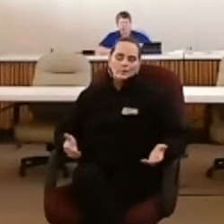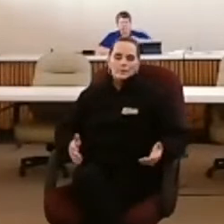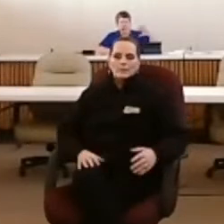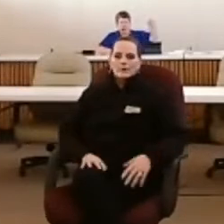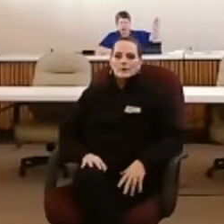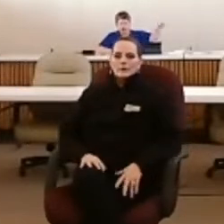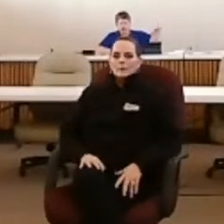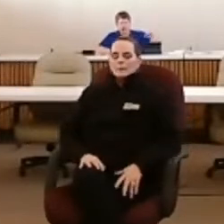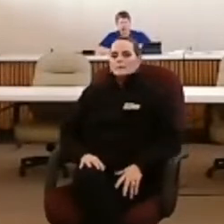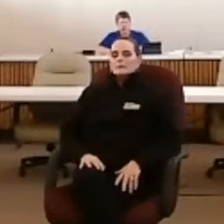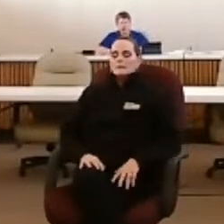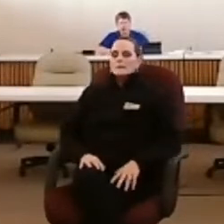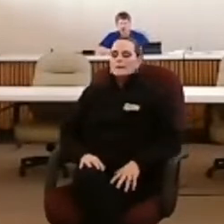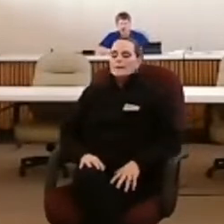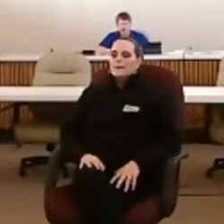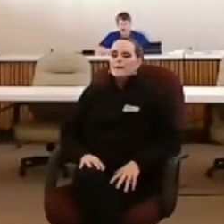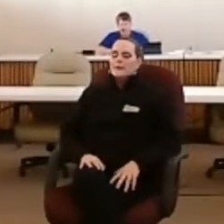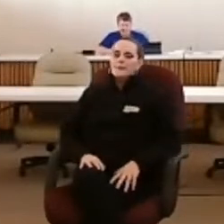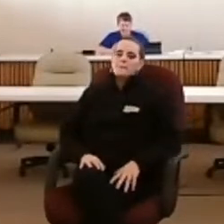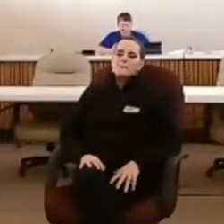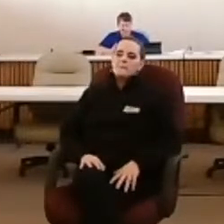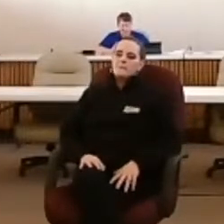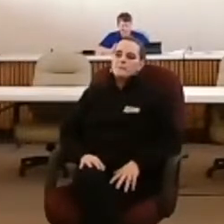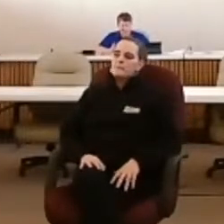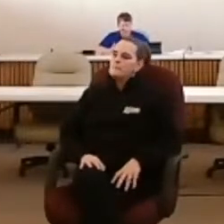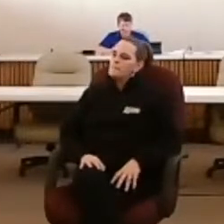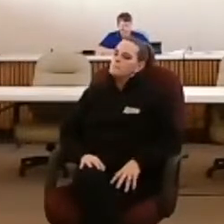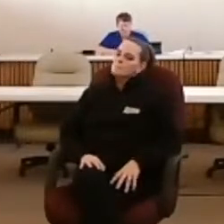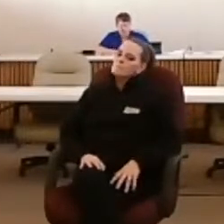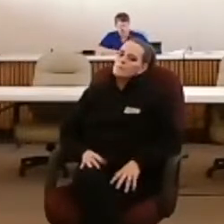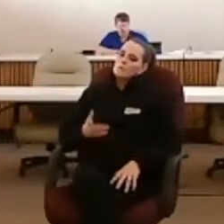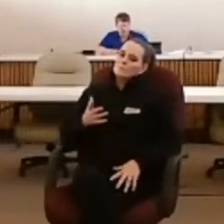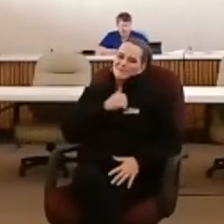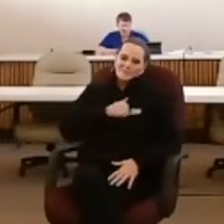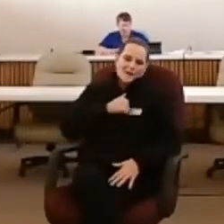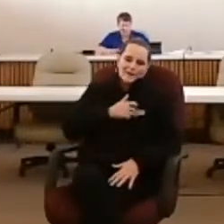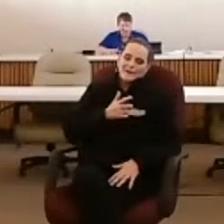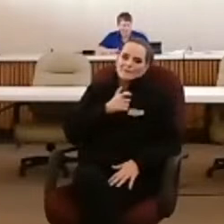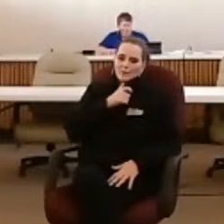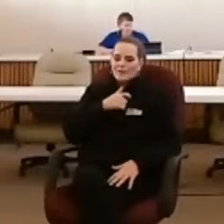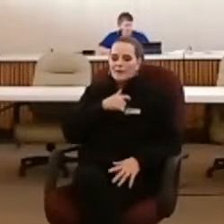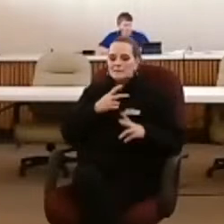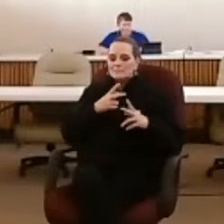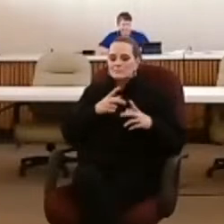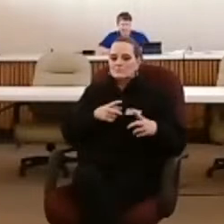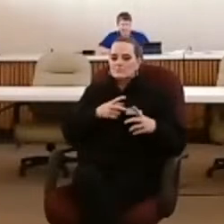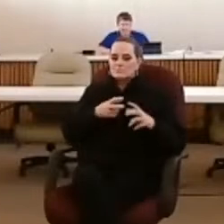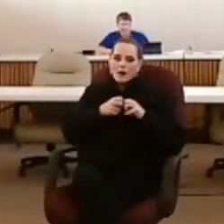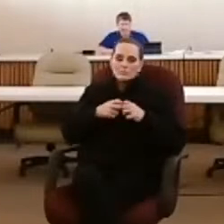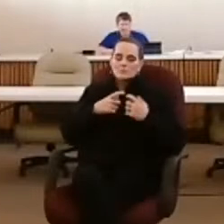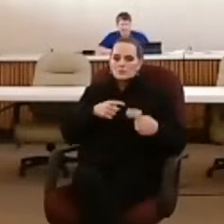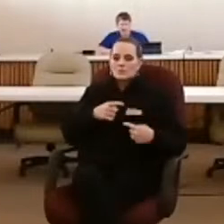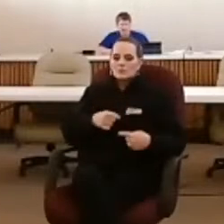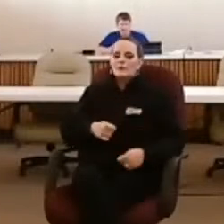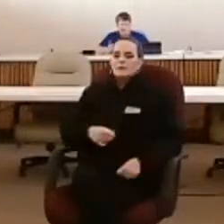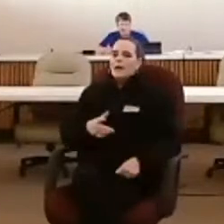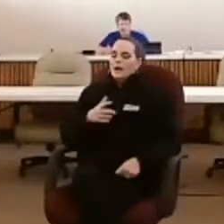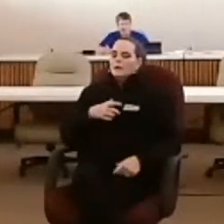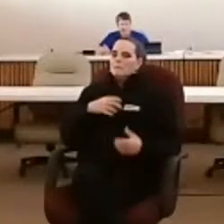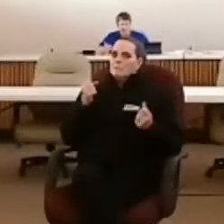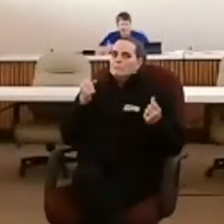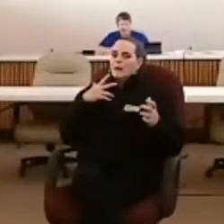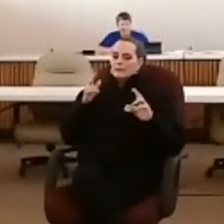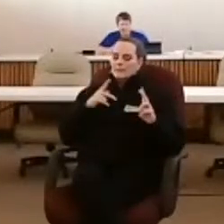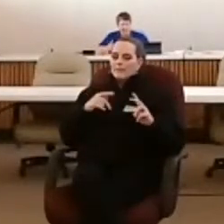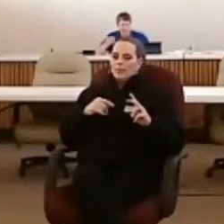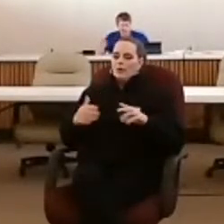they'll move it out. So again, I apologize if there was any angst. I've been getting a lot of emails with